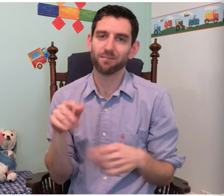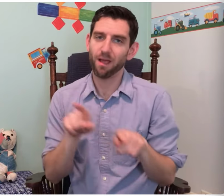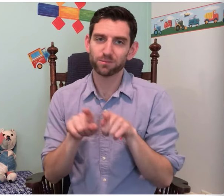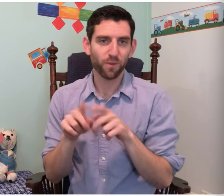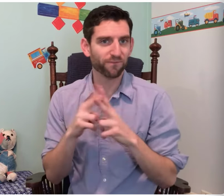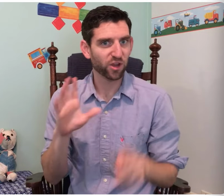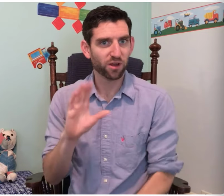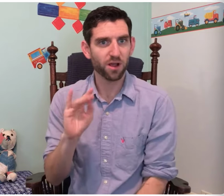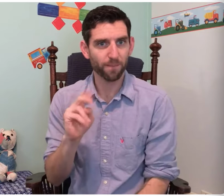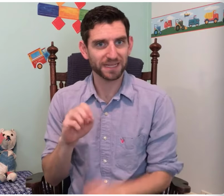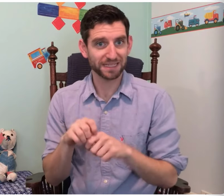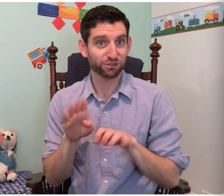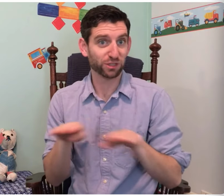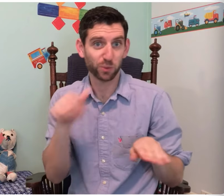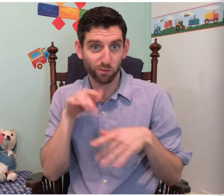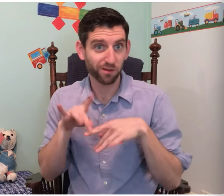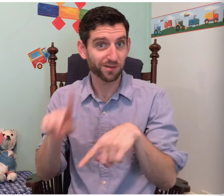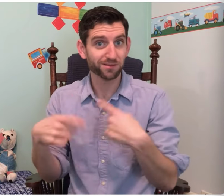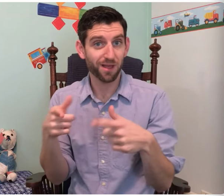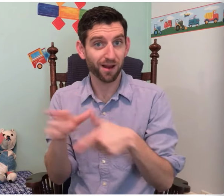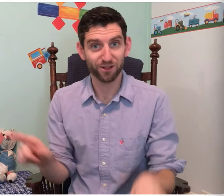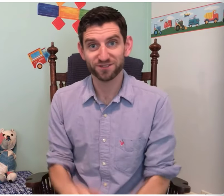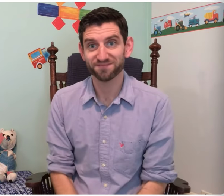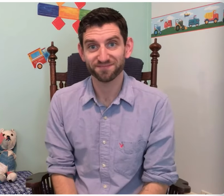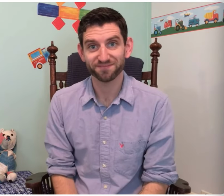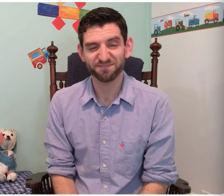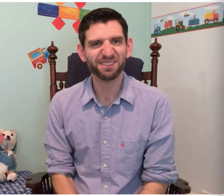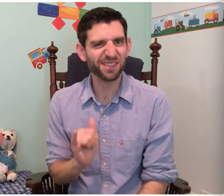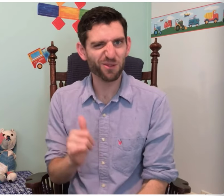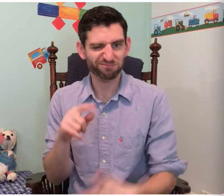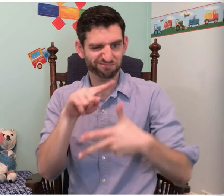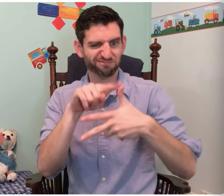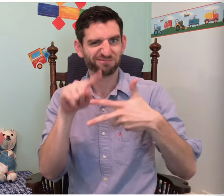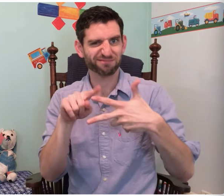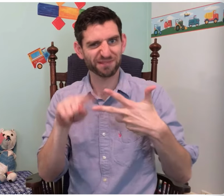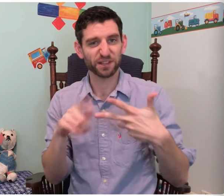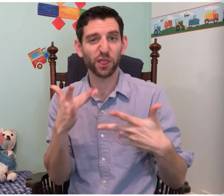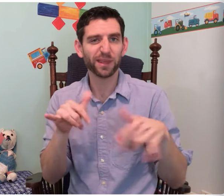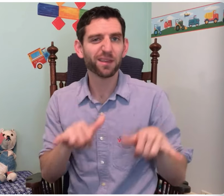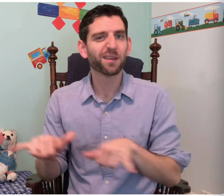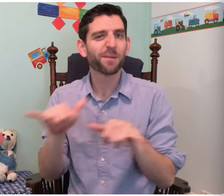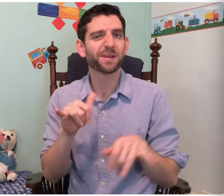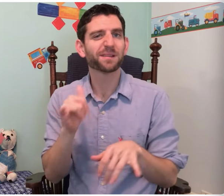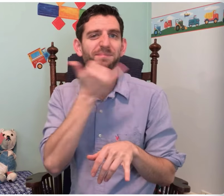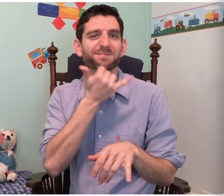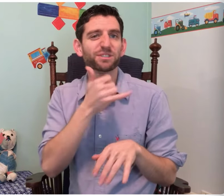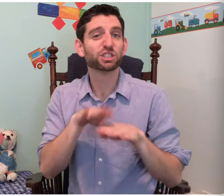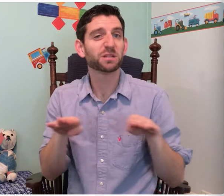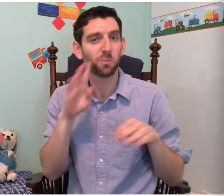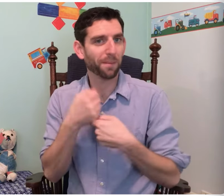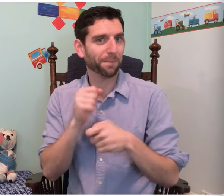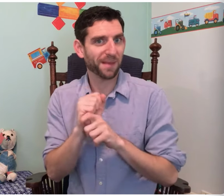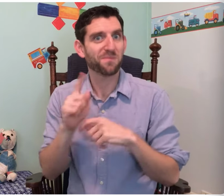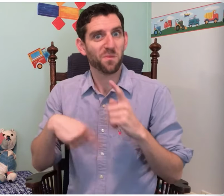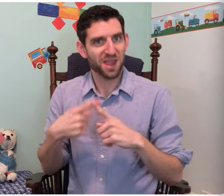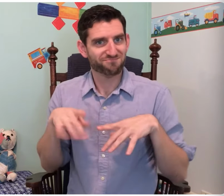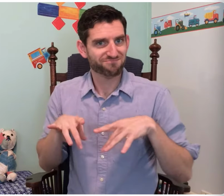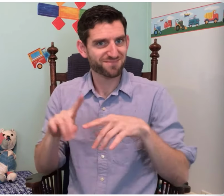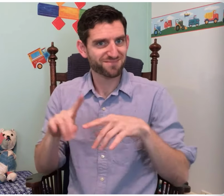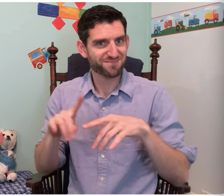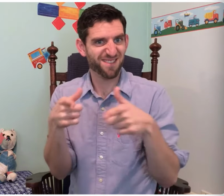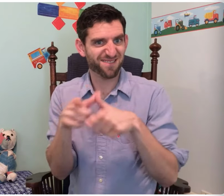it up the next joint for the most proximal joint. And that is normal part of sign language. All 3